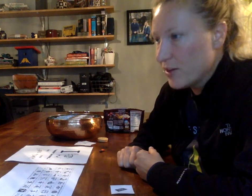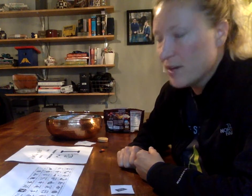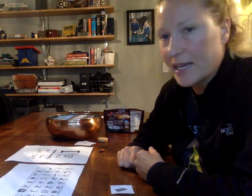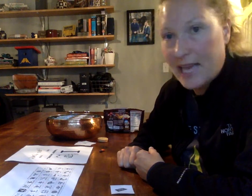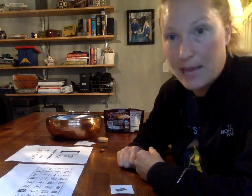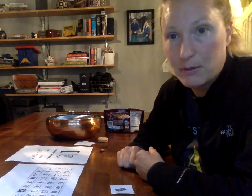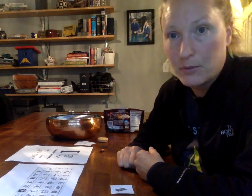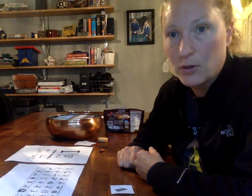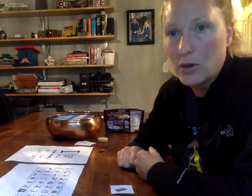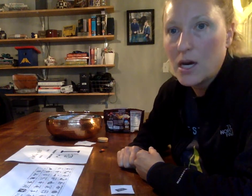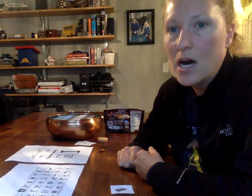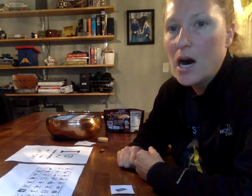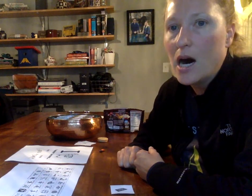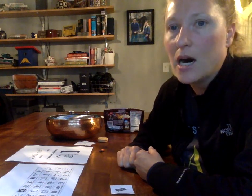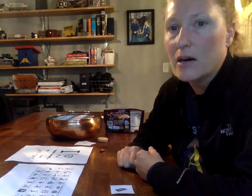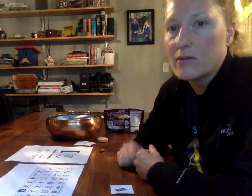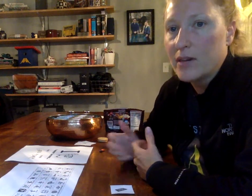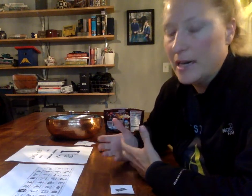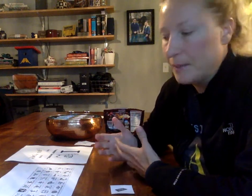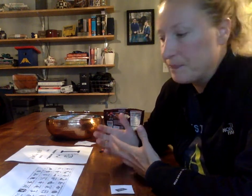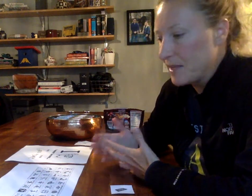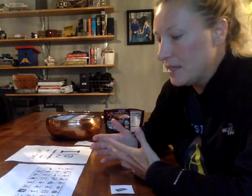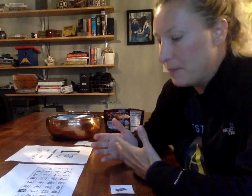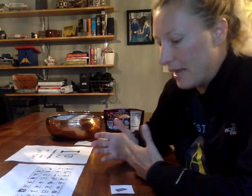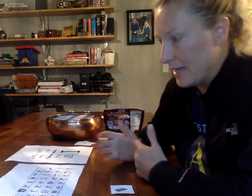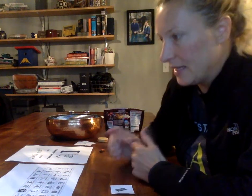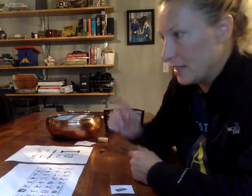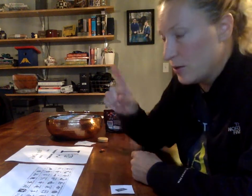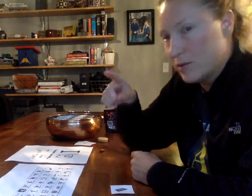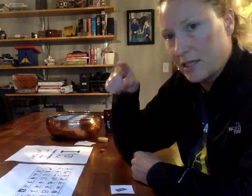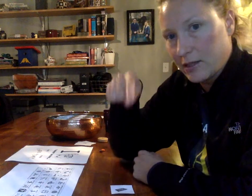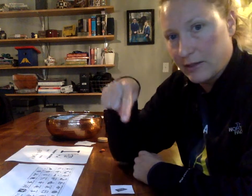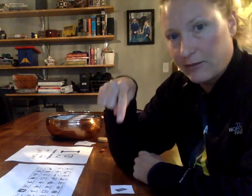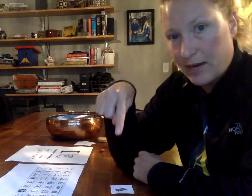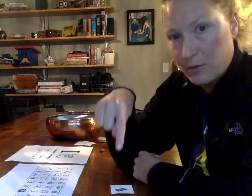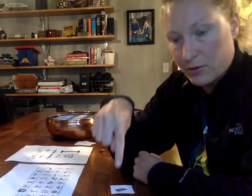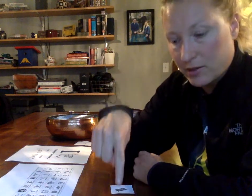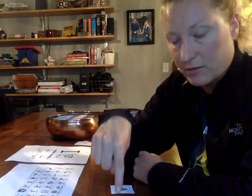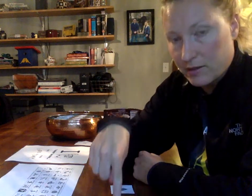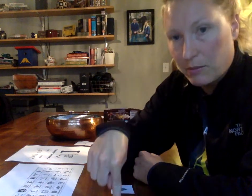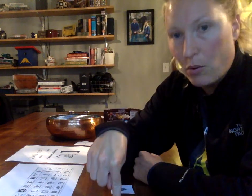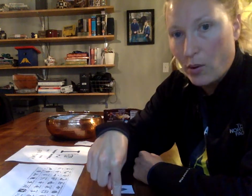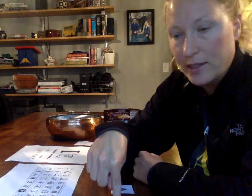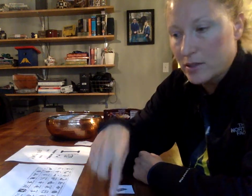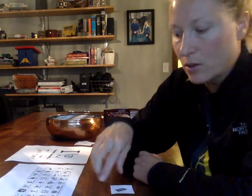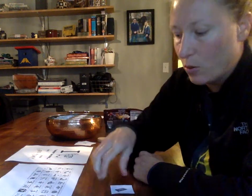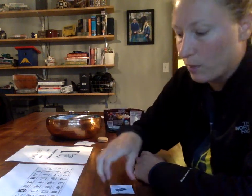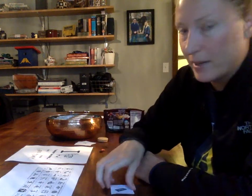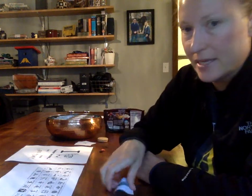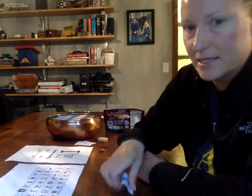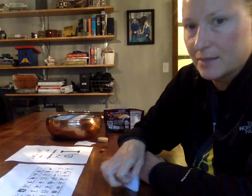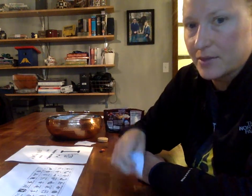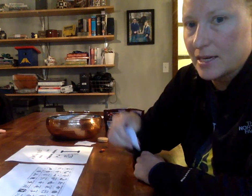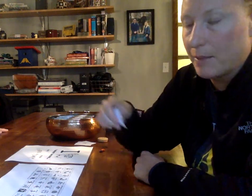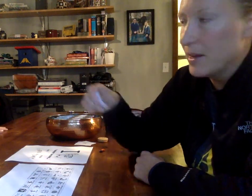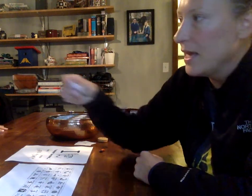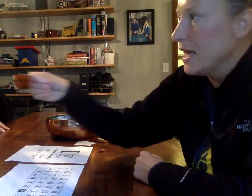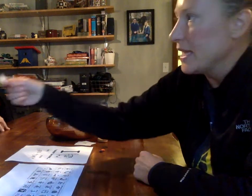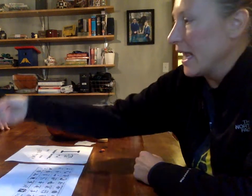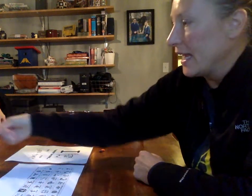not capable of independently using their fine motor skills to the point, or picking something up and handing